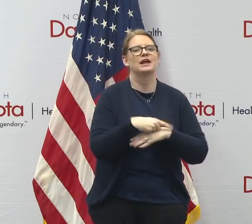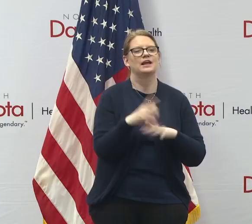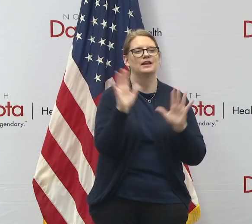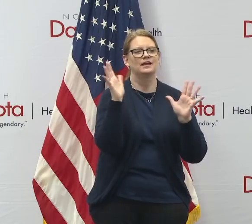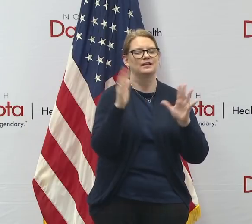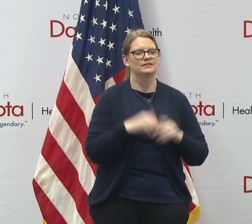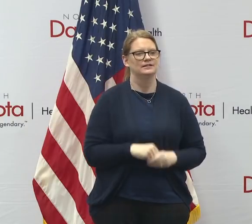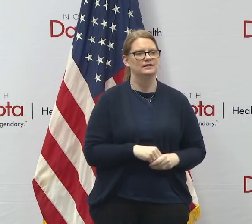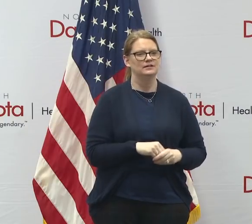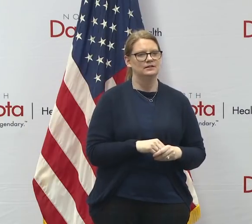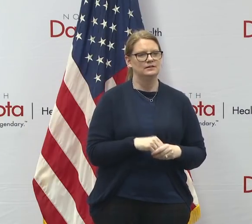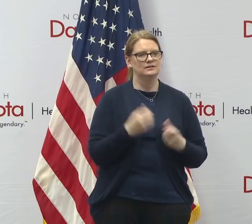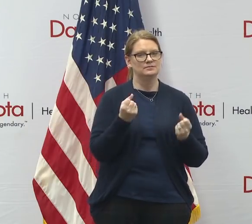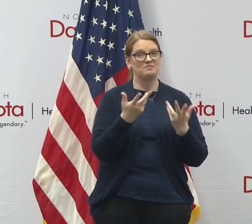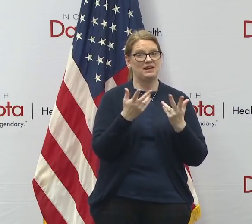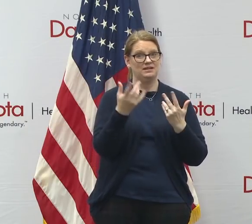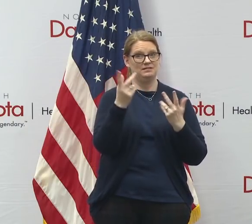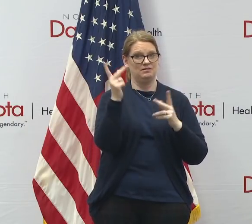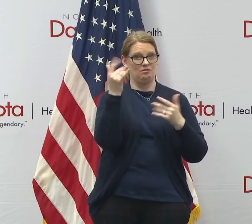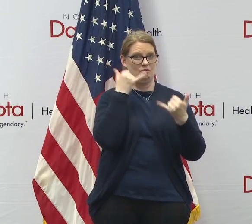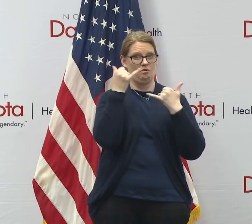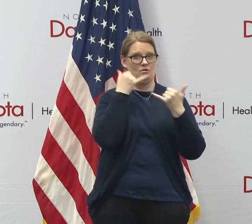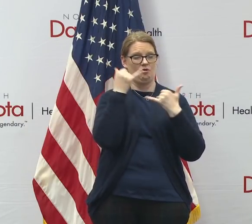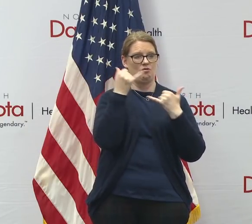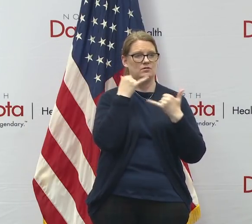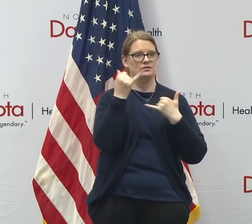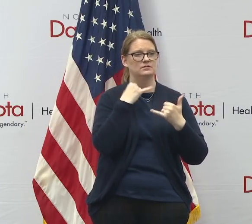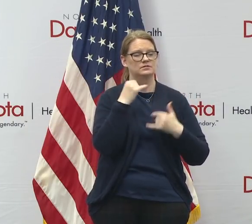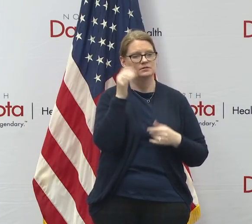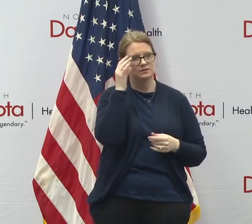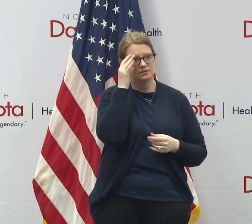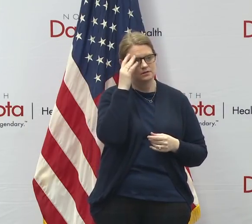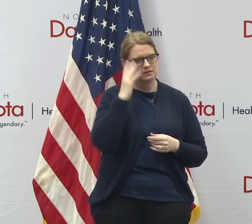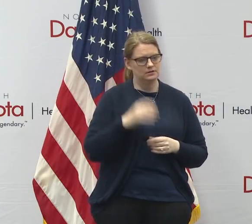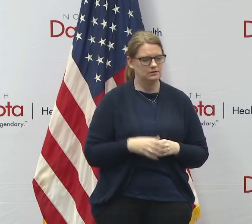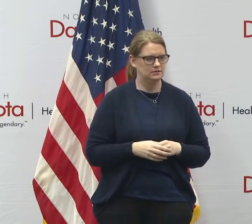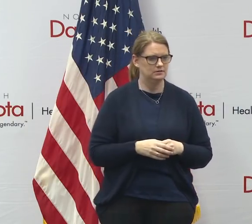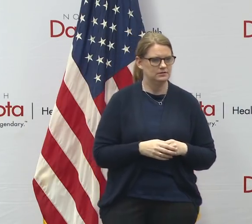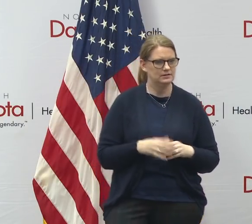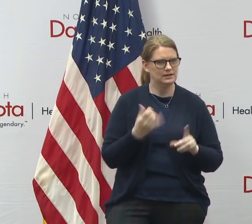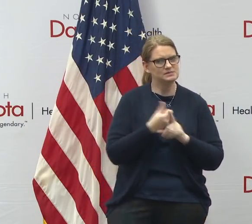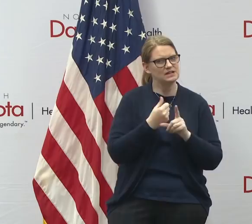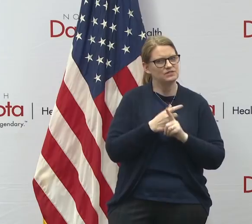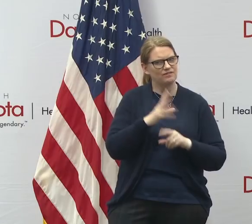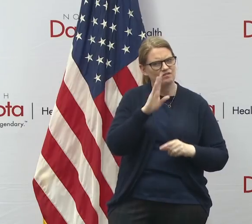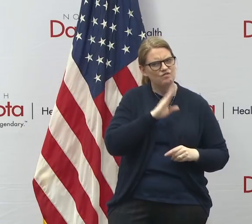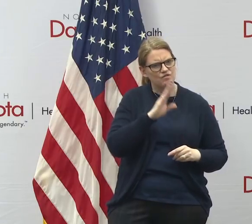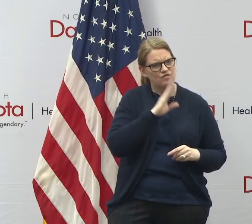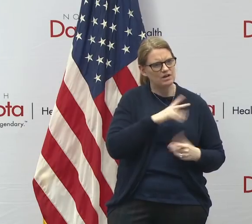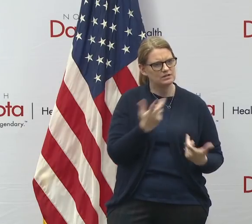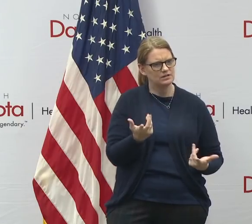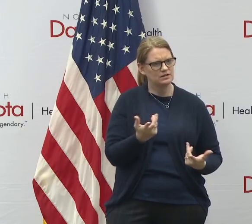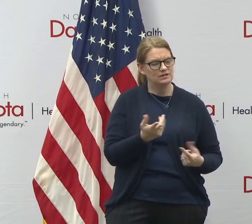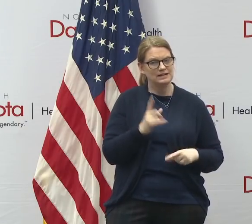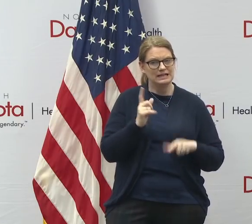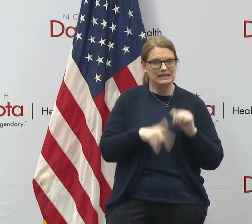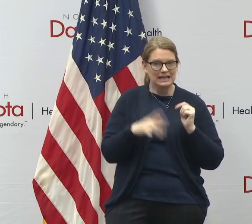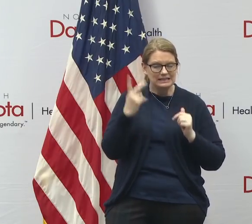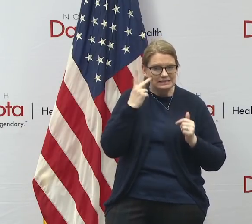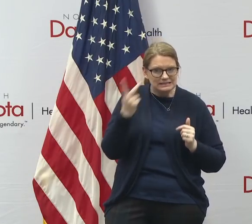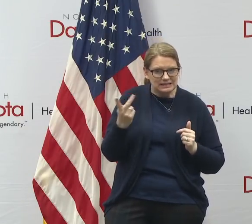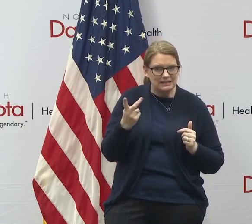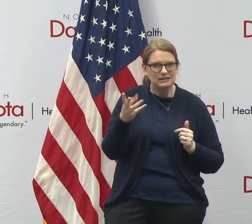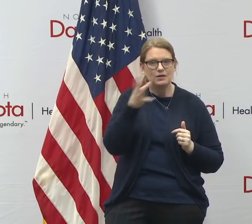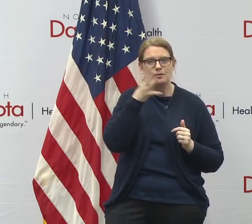I've had a number of calls from people who asked me to ask you this question. They're getting frustrated because they can't see their elderly parents who are in